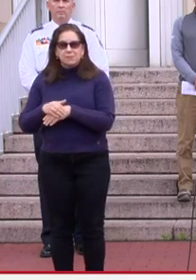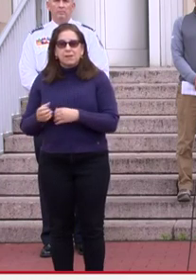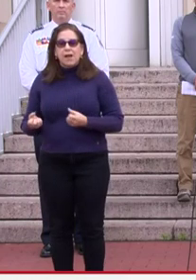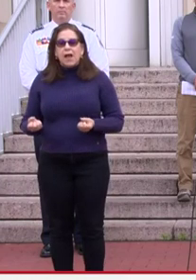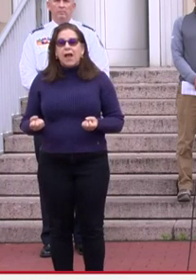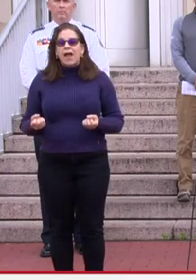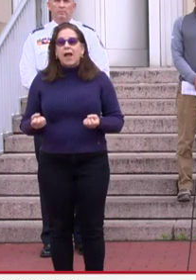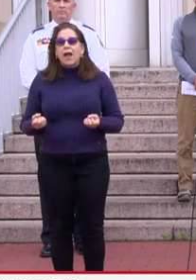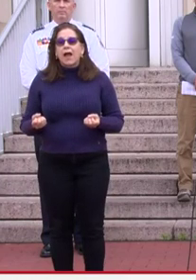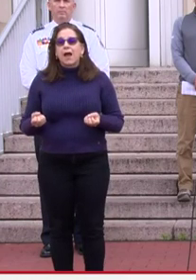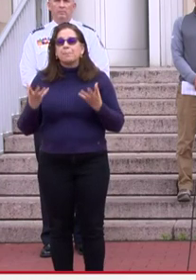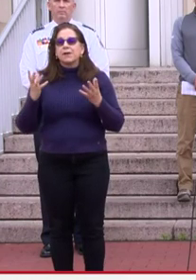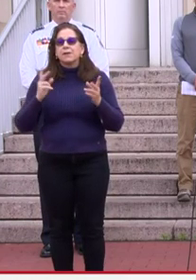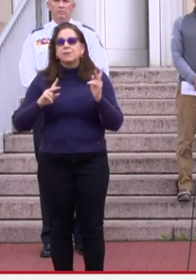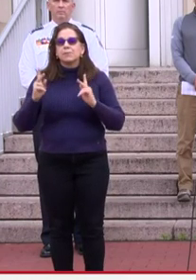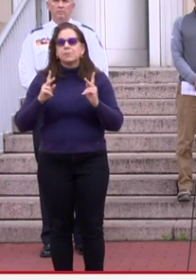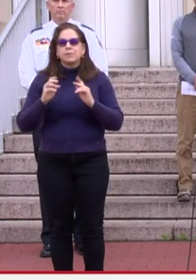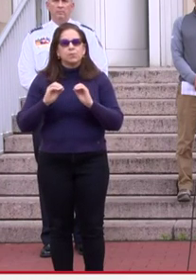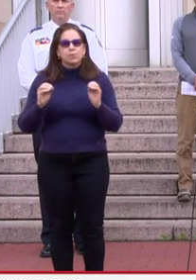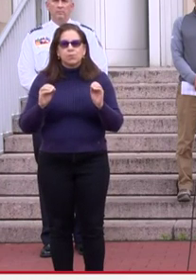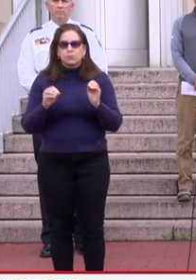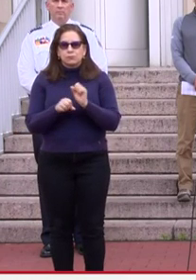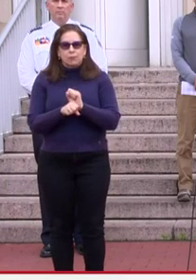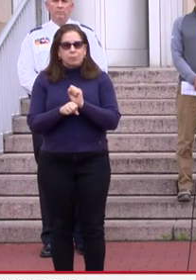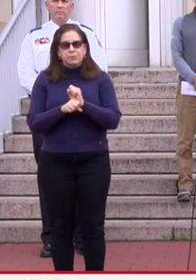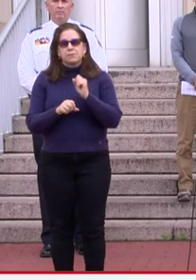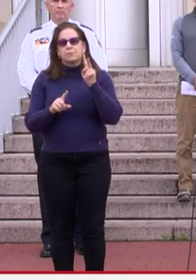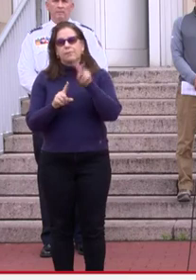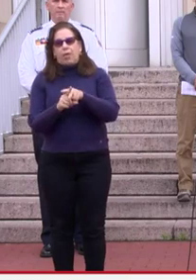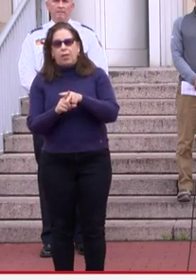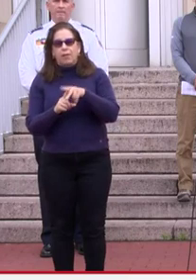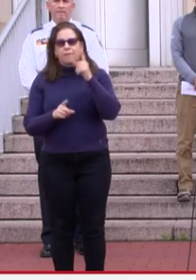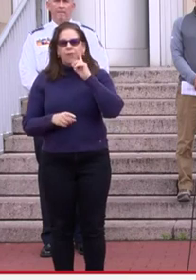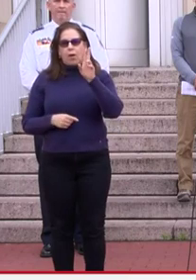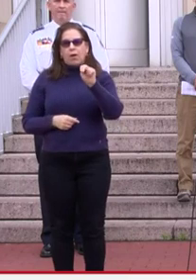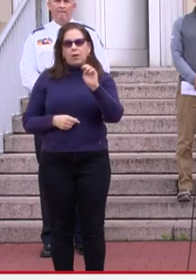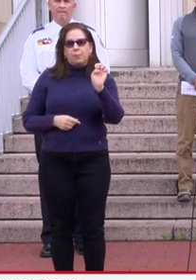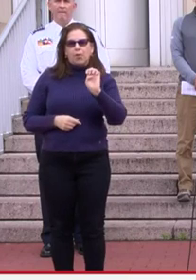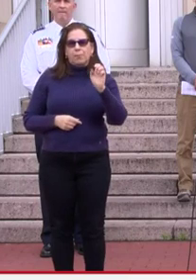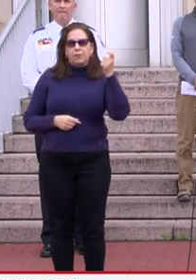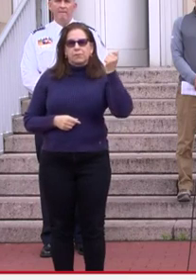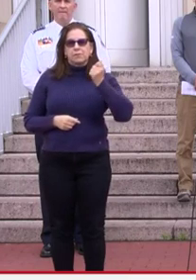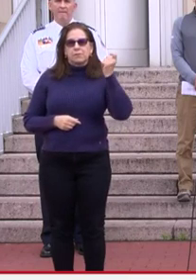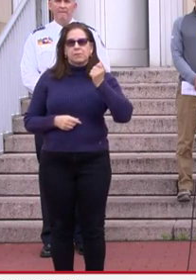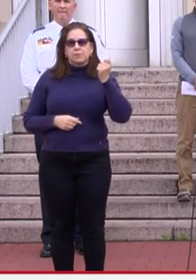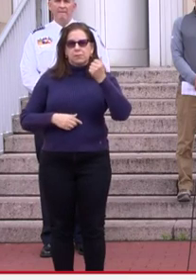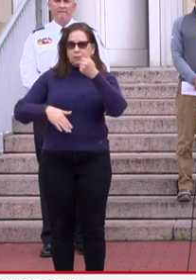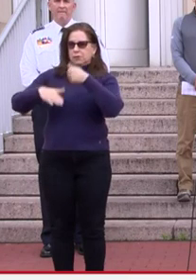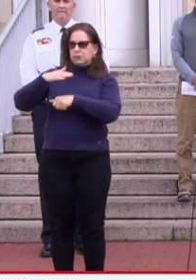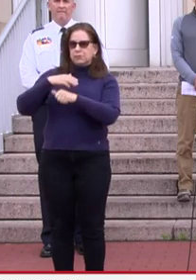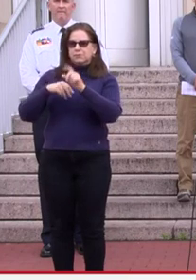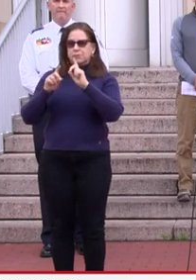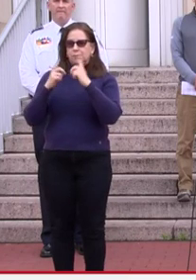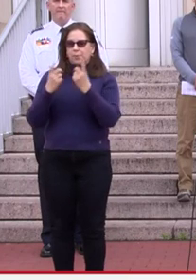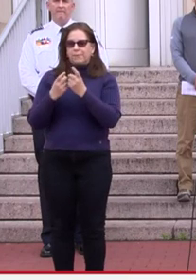are receiving at our Department of Employment Services. And since Monday, we have